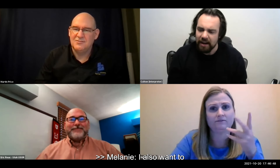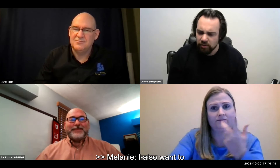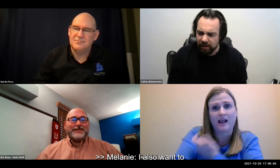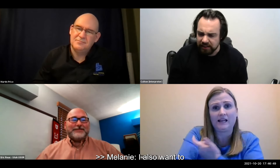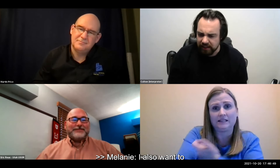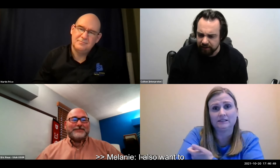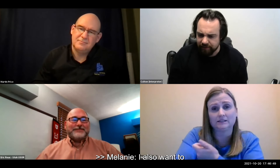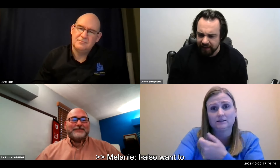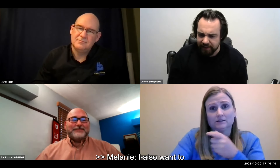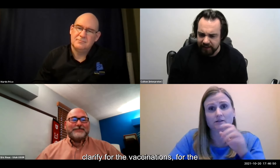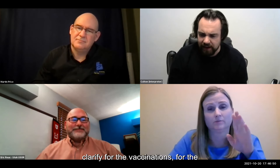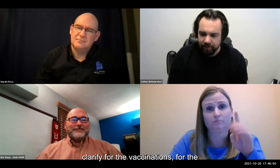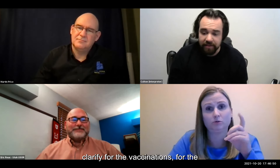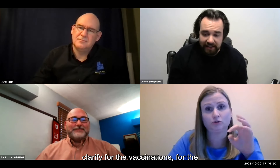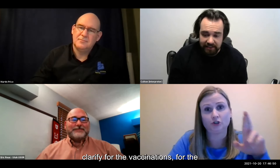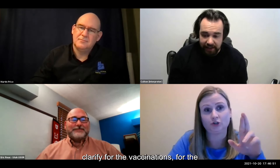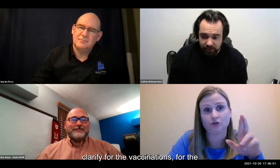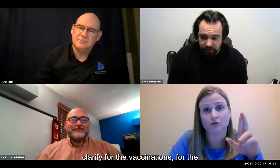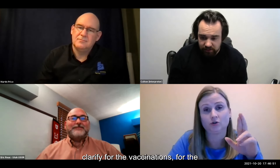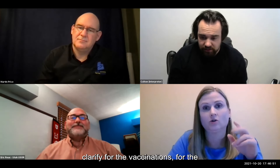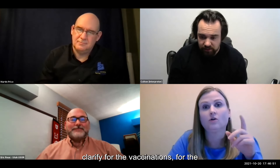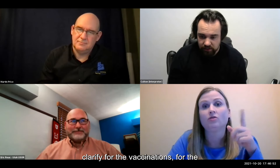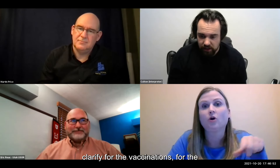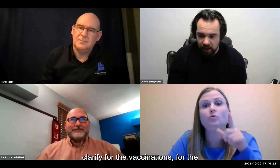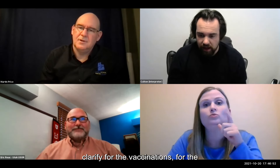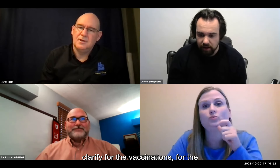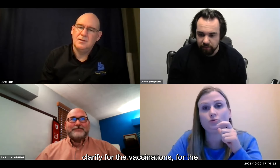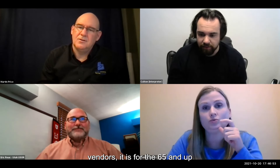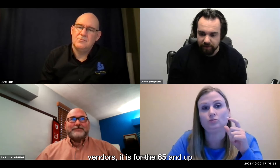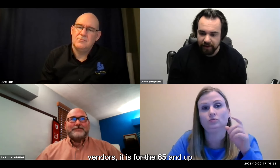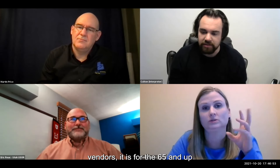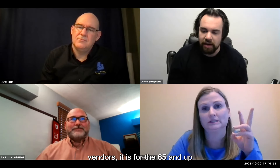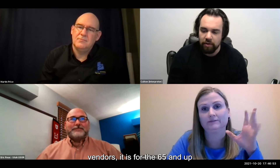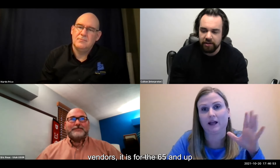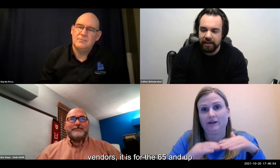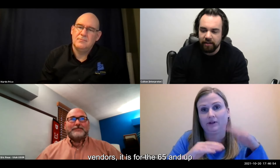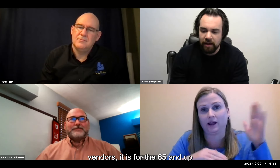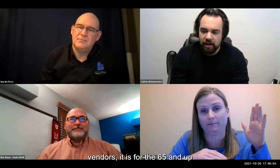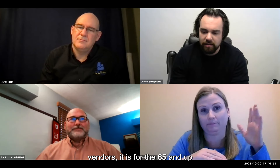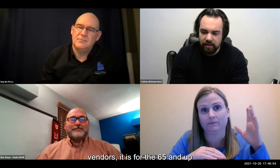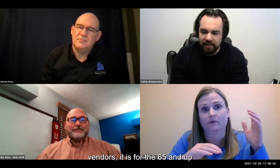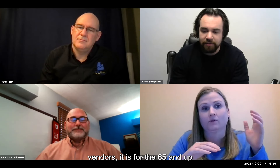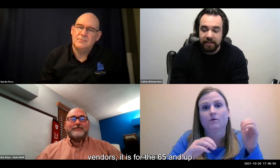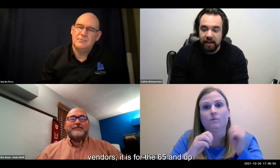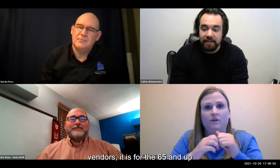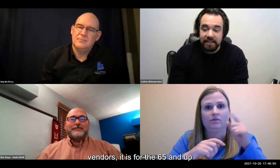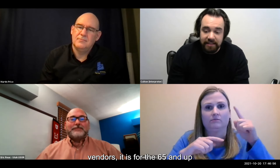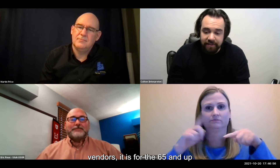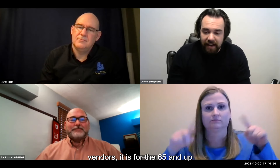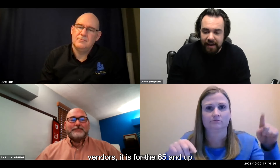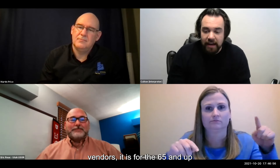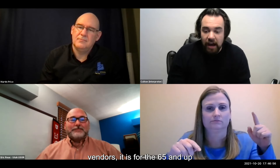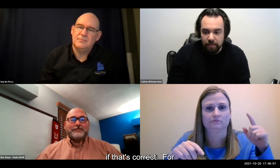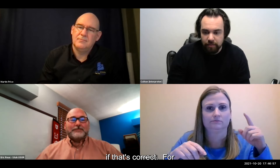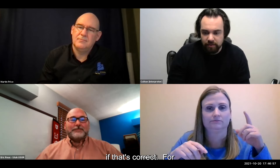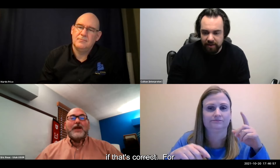Right, and I also want to clarify that the for the vaccinations, for the vendors, I wanted to know, like, it's for the